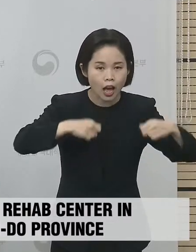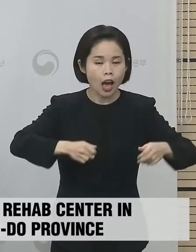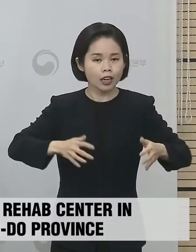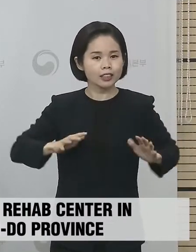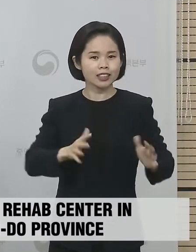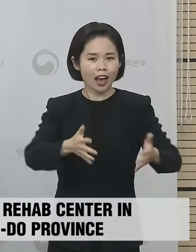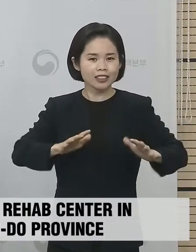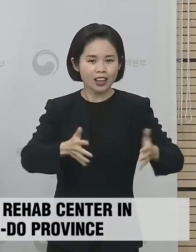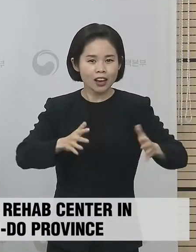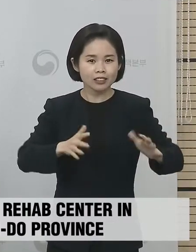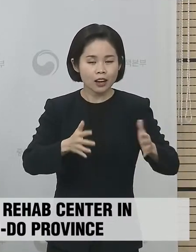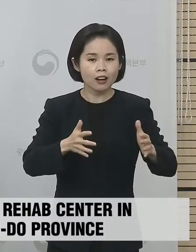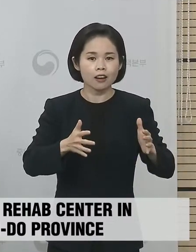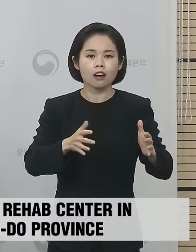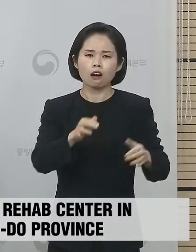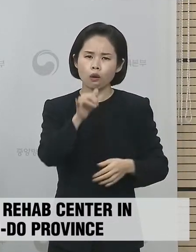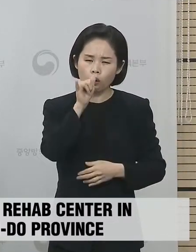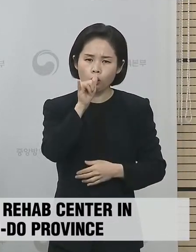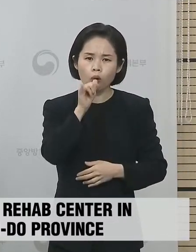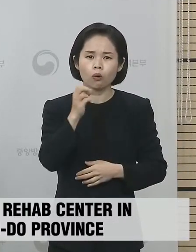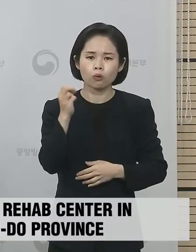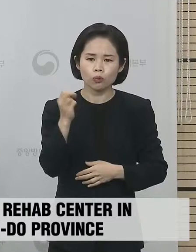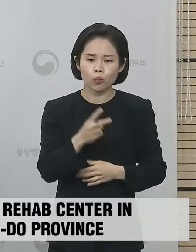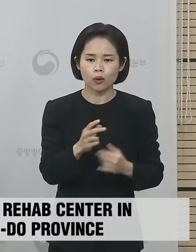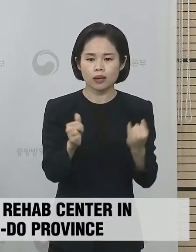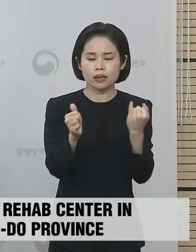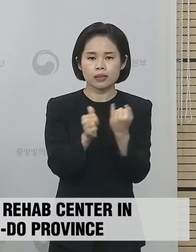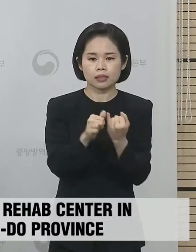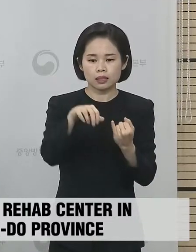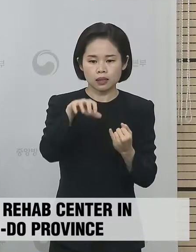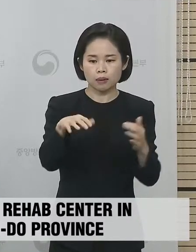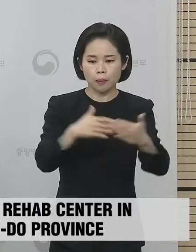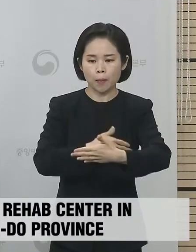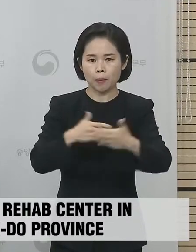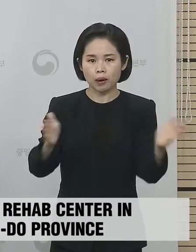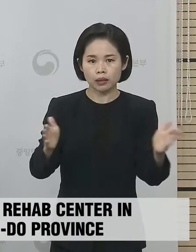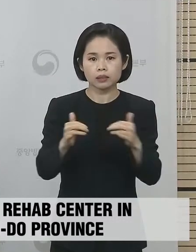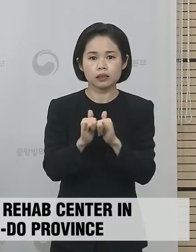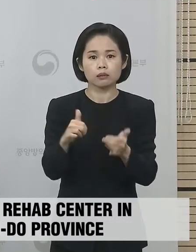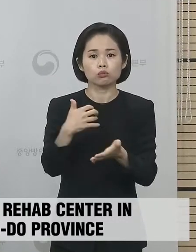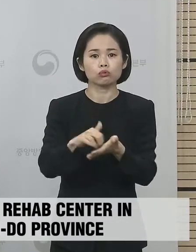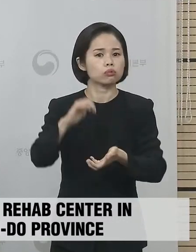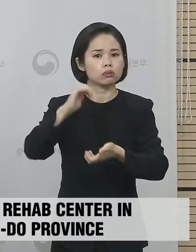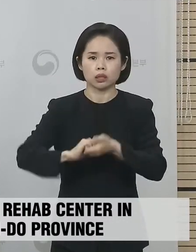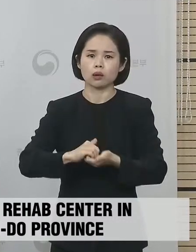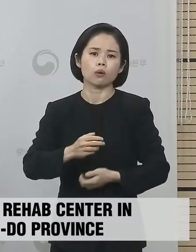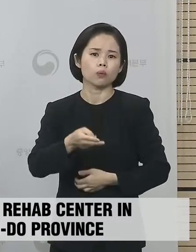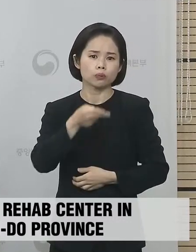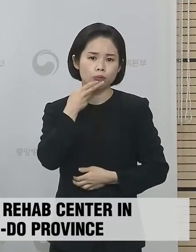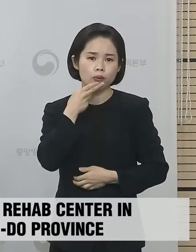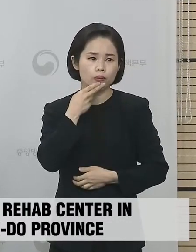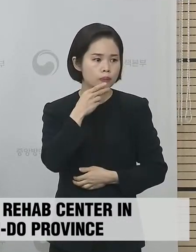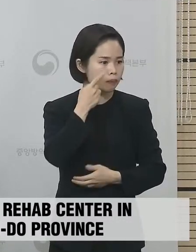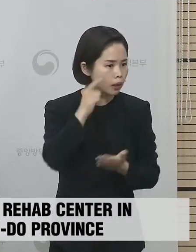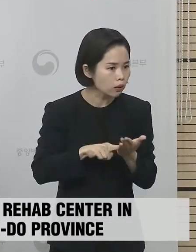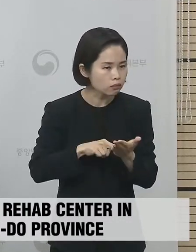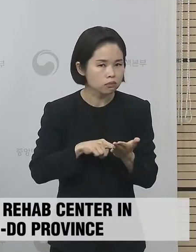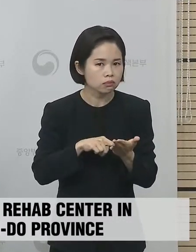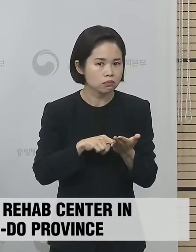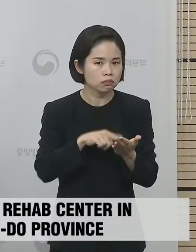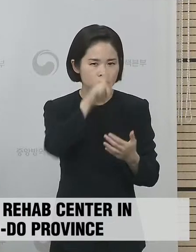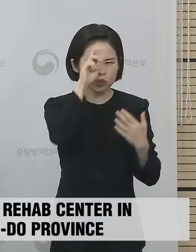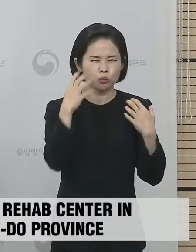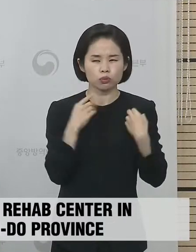wear face mask while they were conversing to each other. And we did not see also a restriction in the number